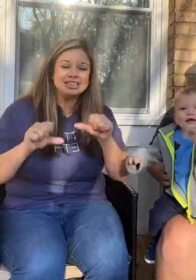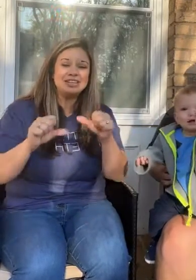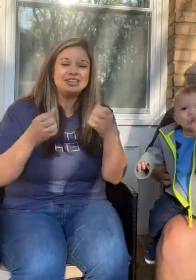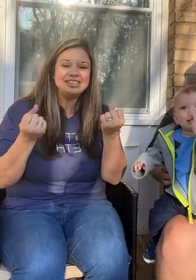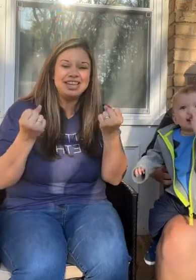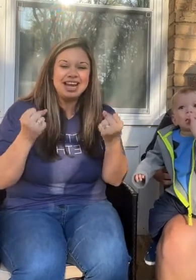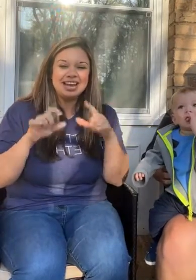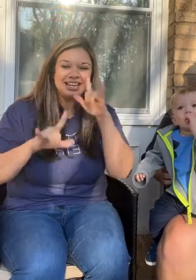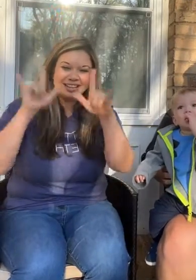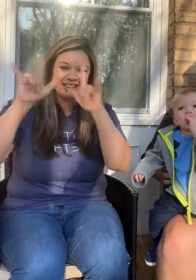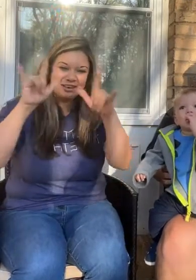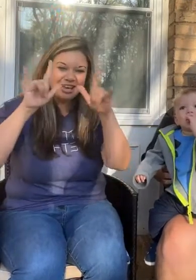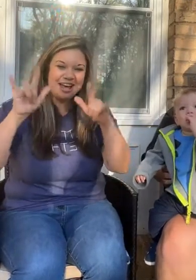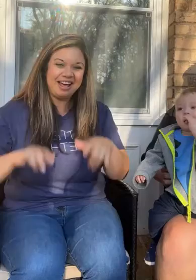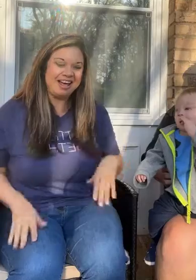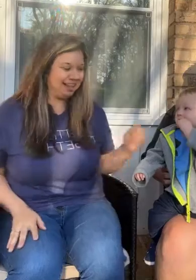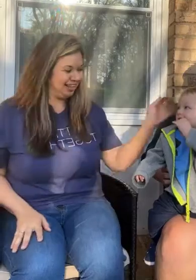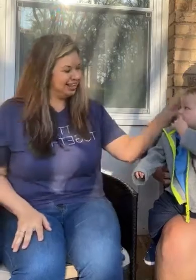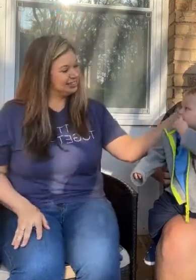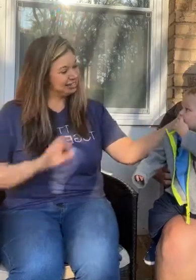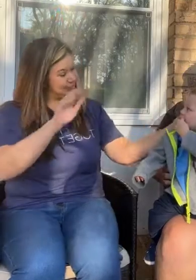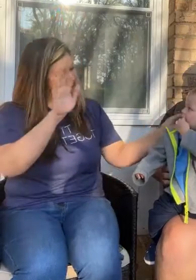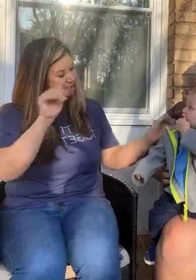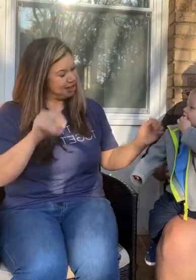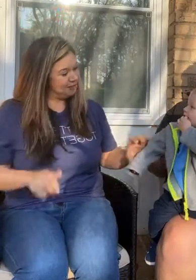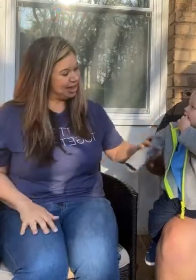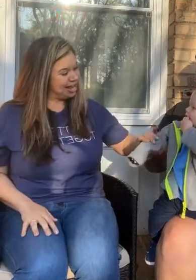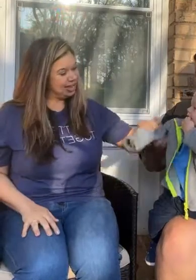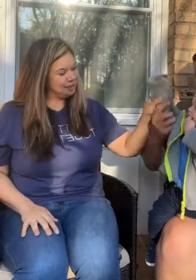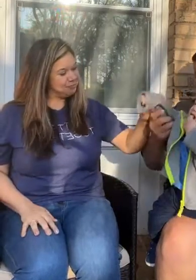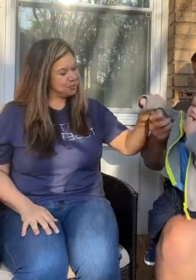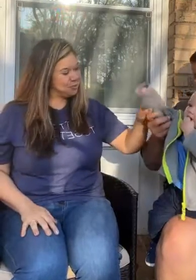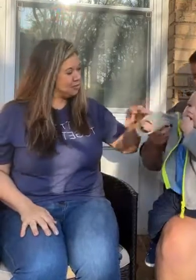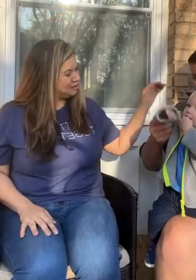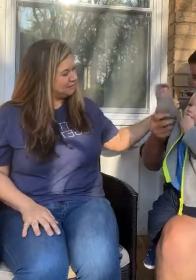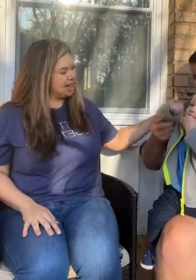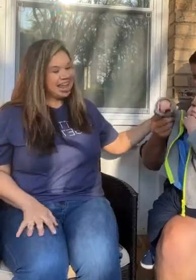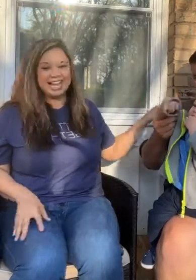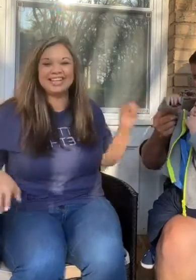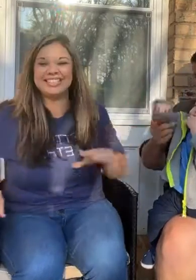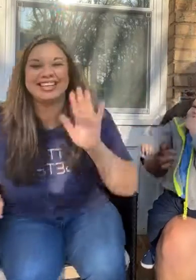Continue to sign. Love y'all. Tell them bye, Maverick. Bye, Daddy.